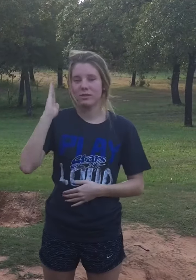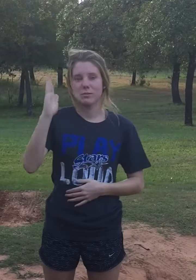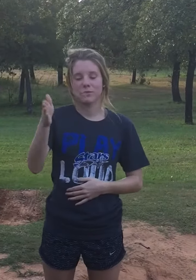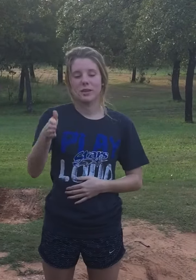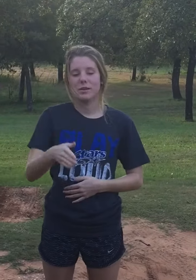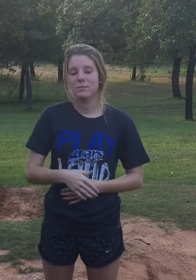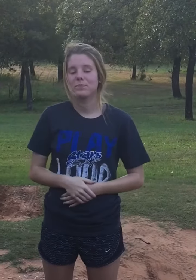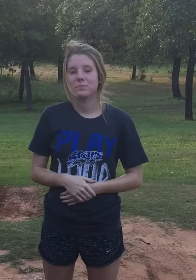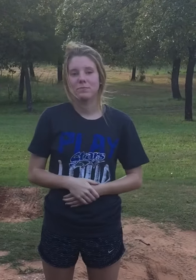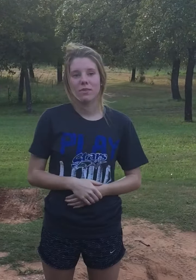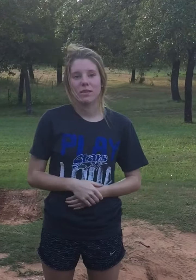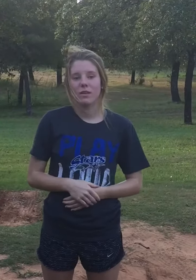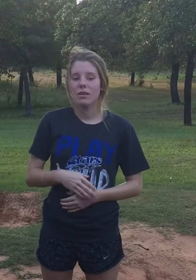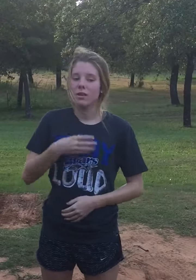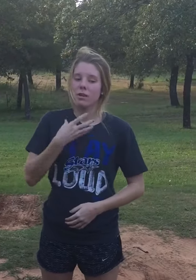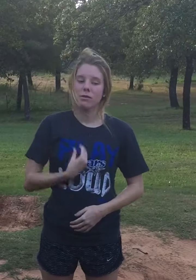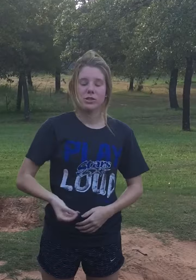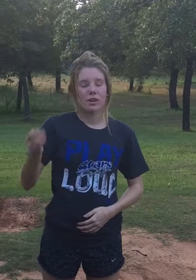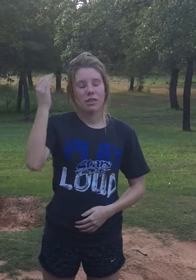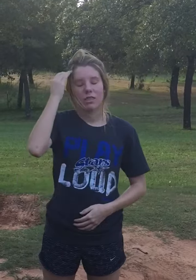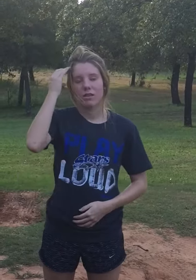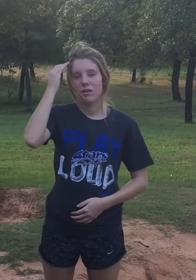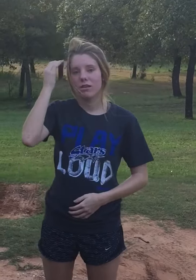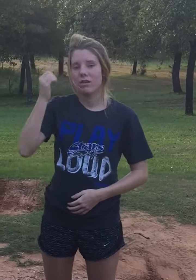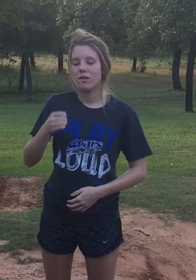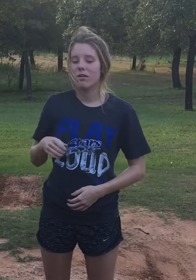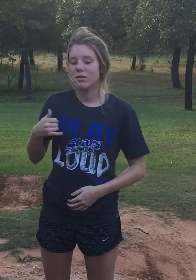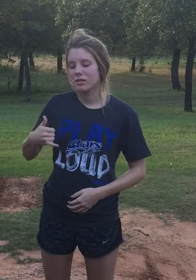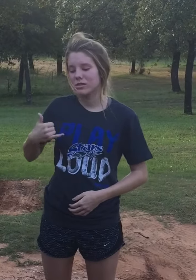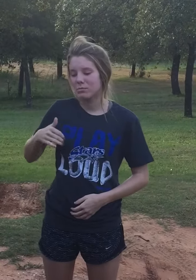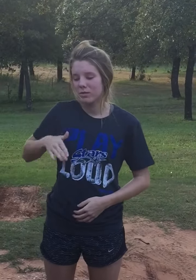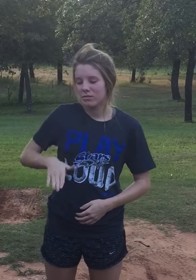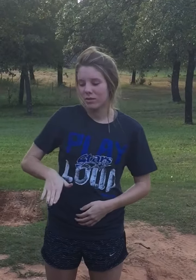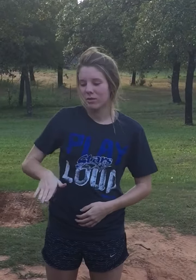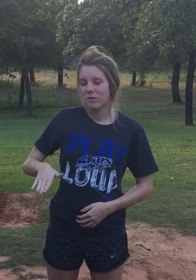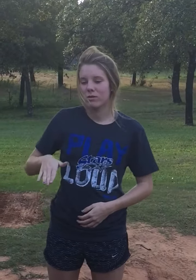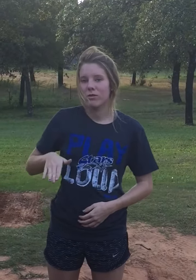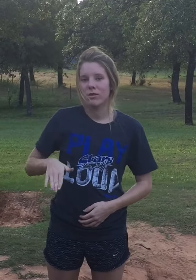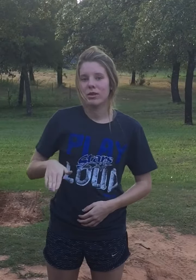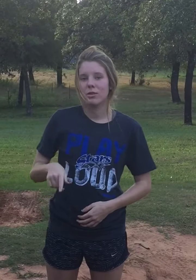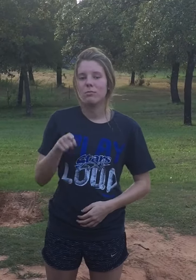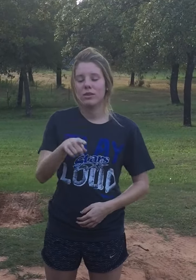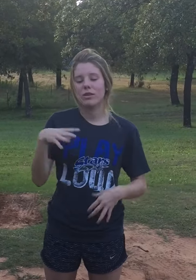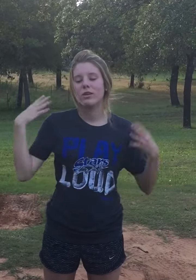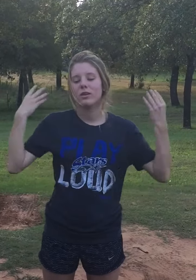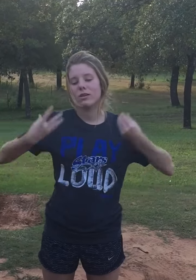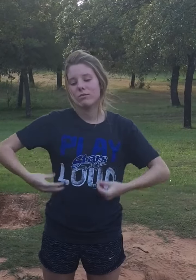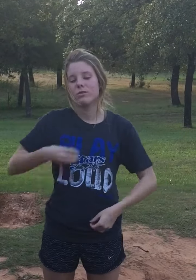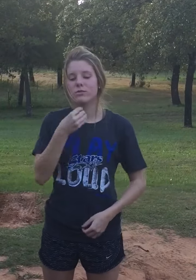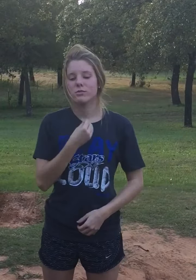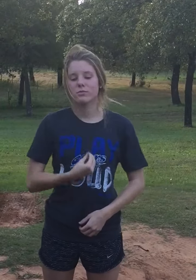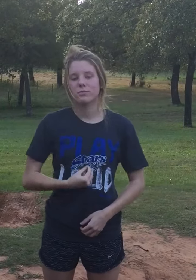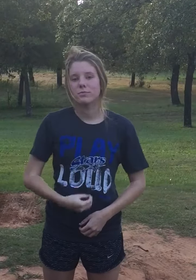someday. I shot a blow to slip a bone in the pocket of your suit,